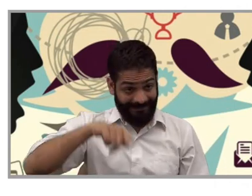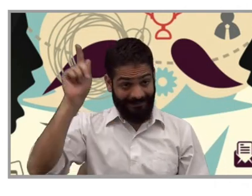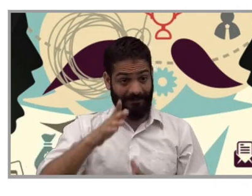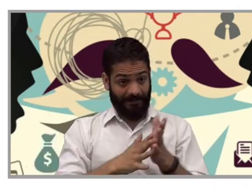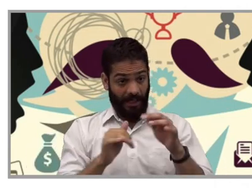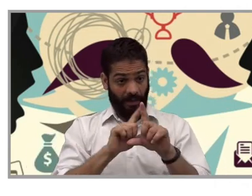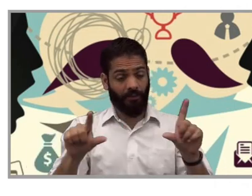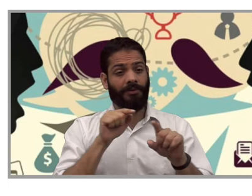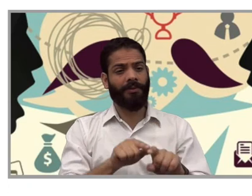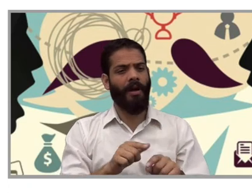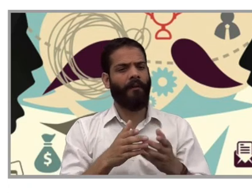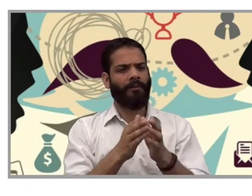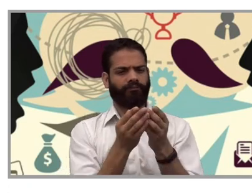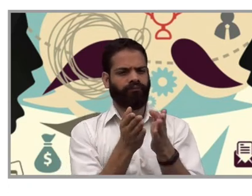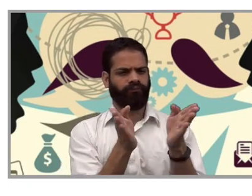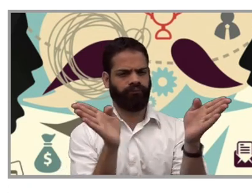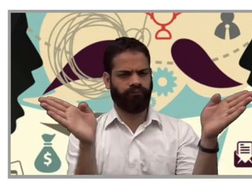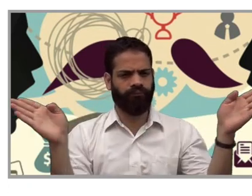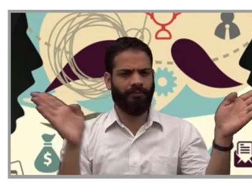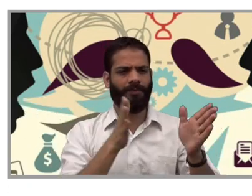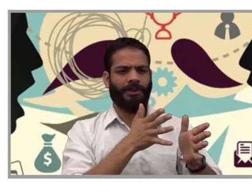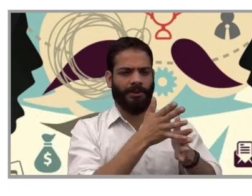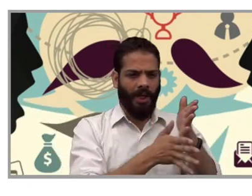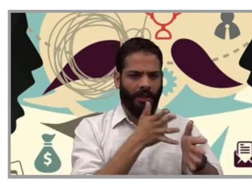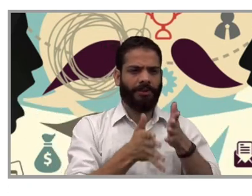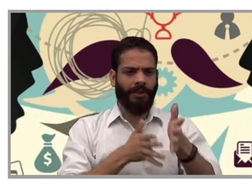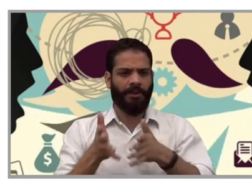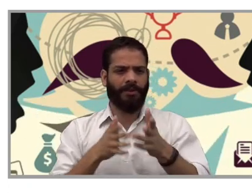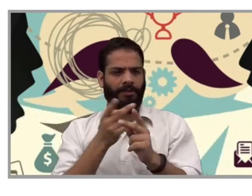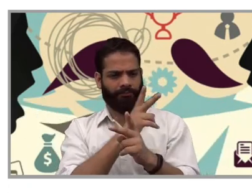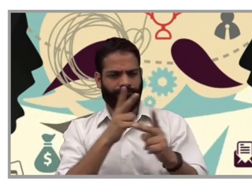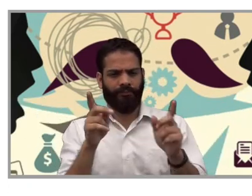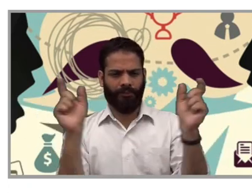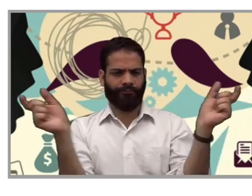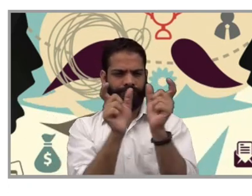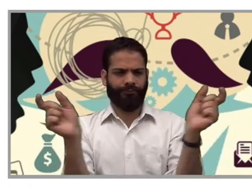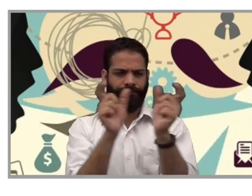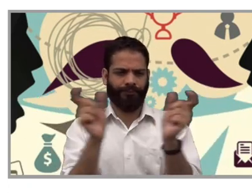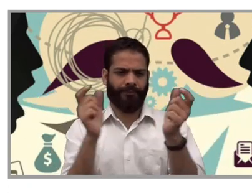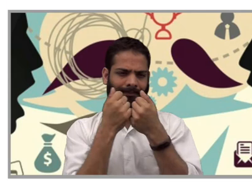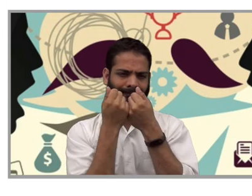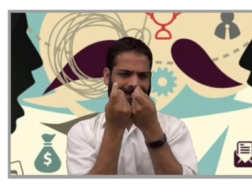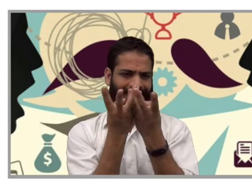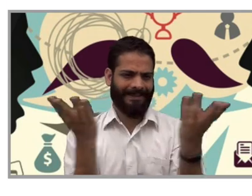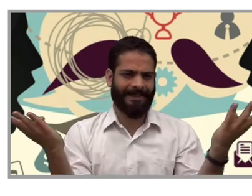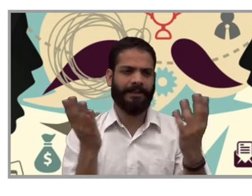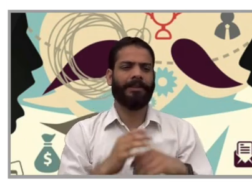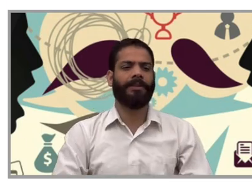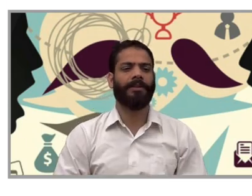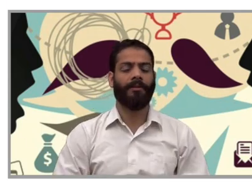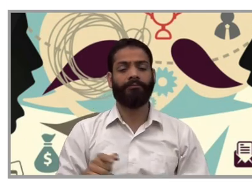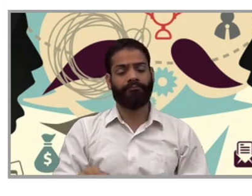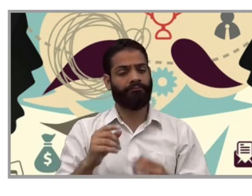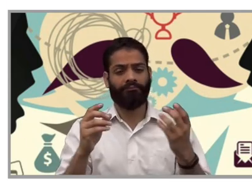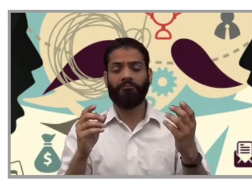In Indian Sign Language, a large part of signs is made up of compounding and is one of the productive word formation